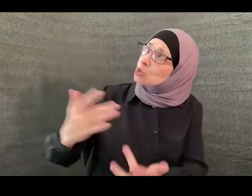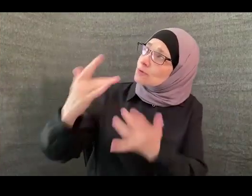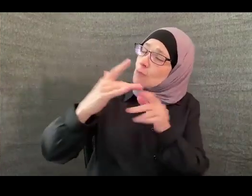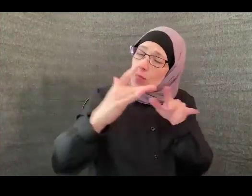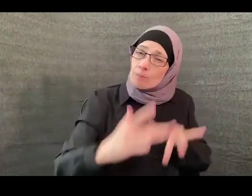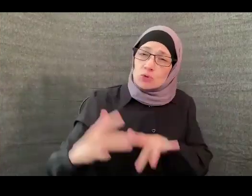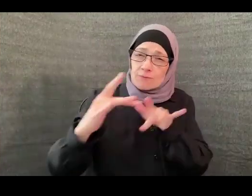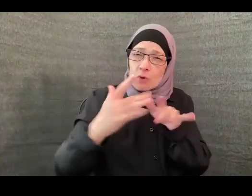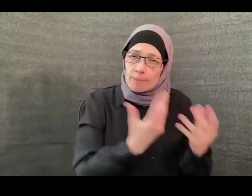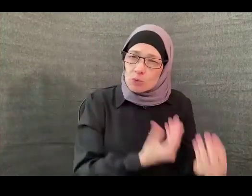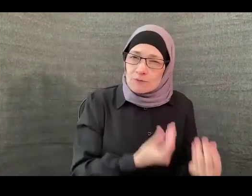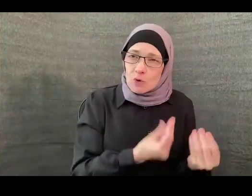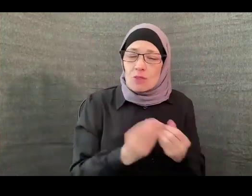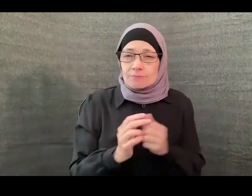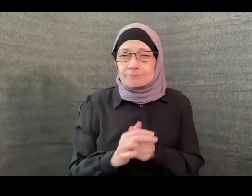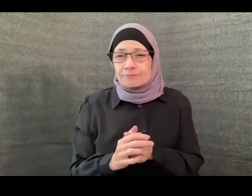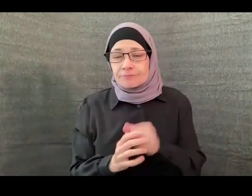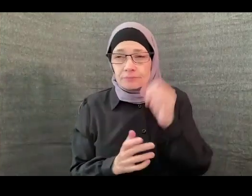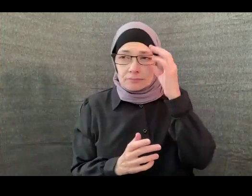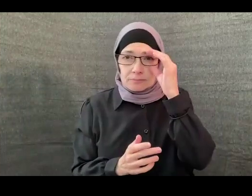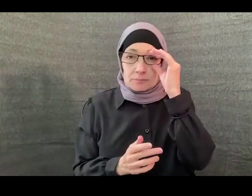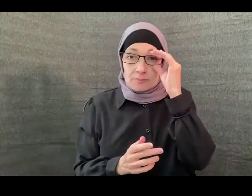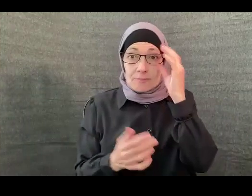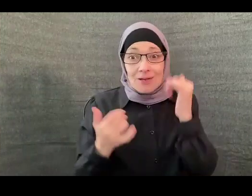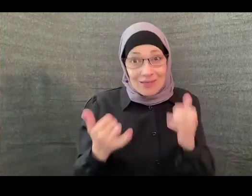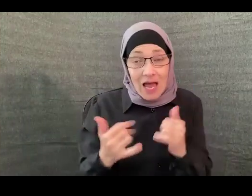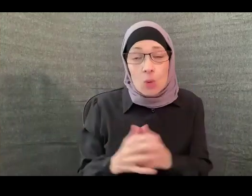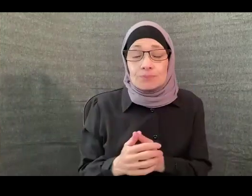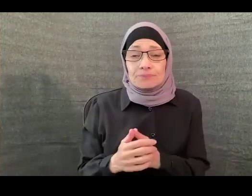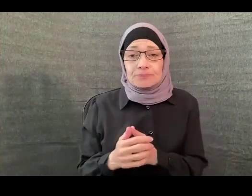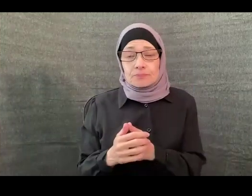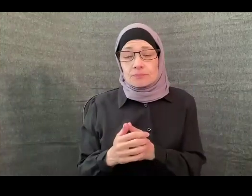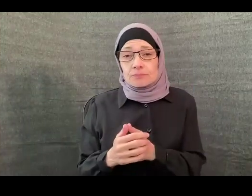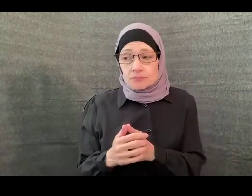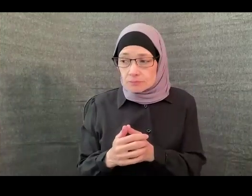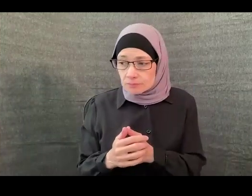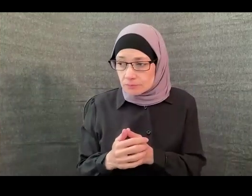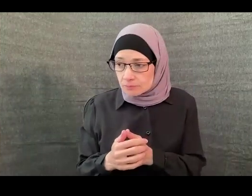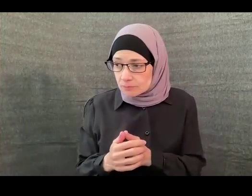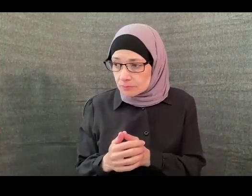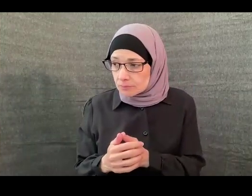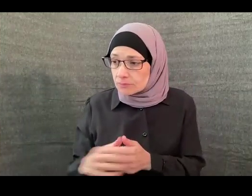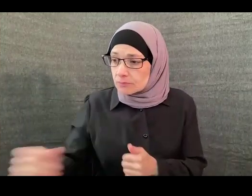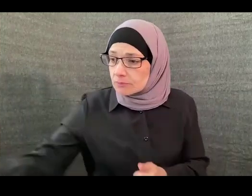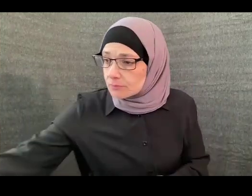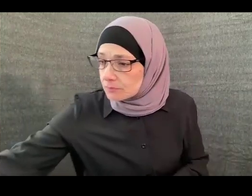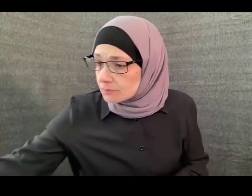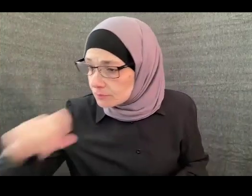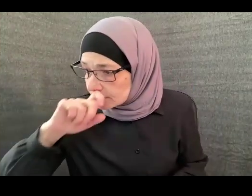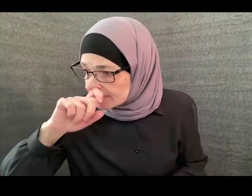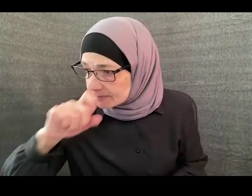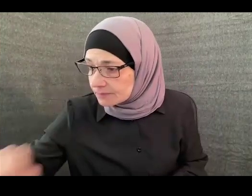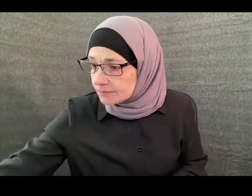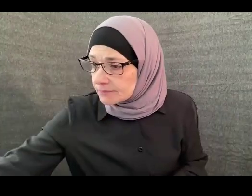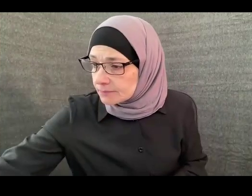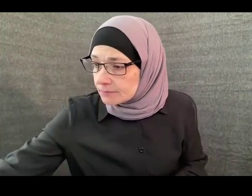Now, after talking about these two groups, the Ansar who